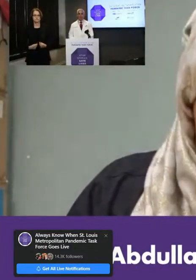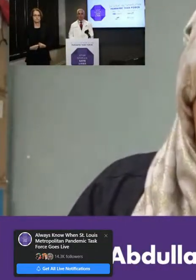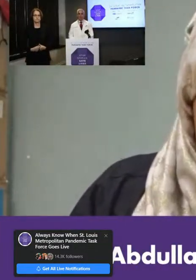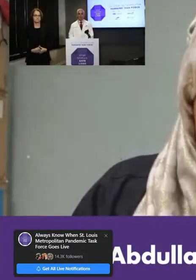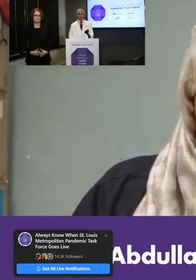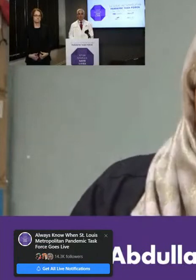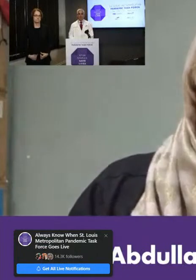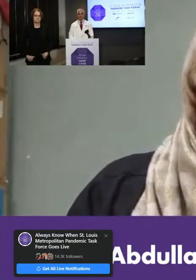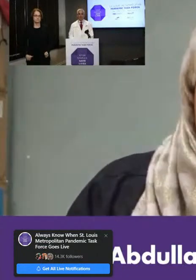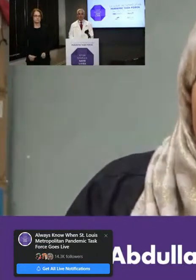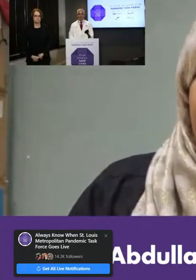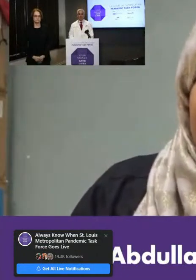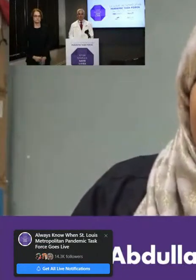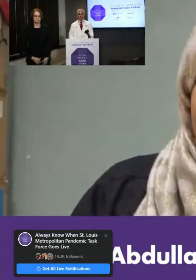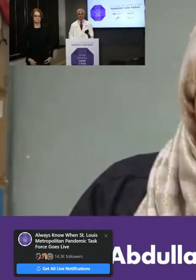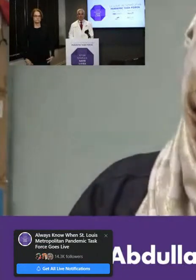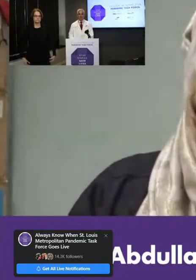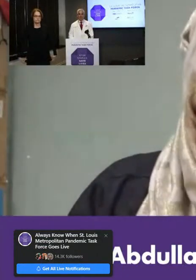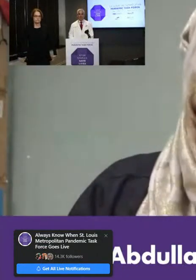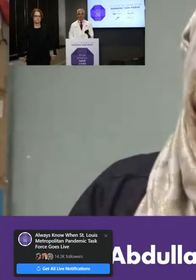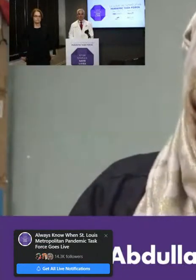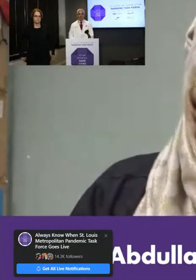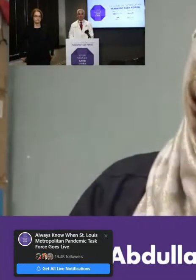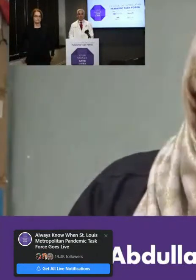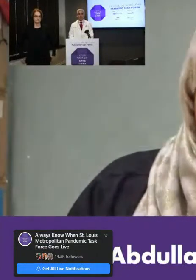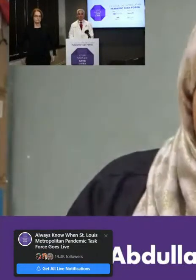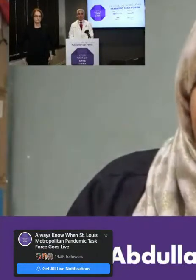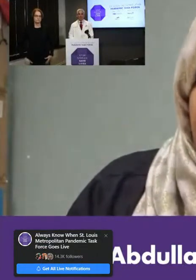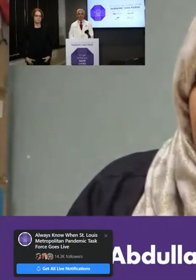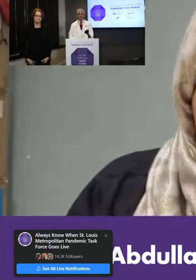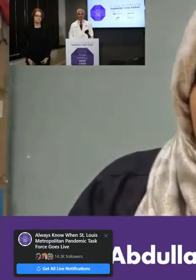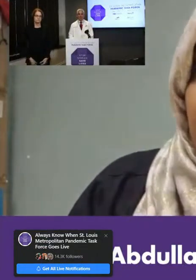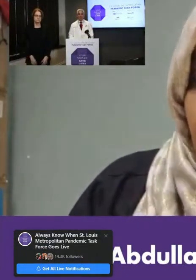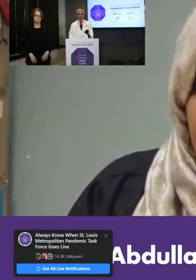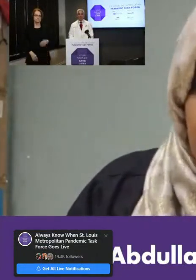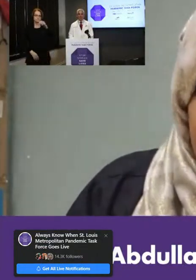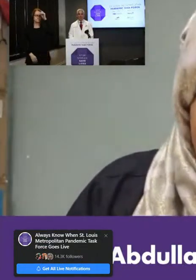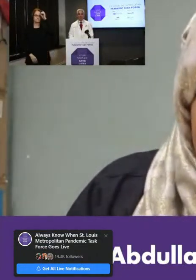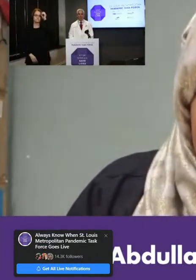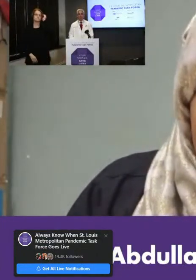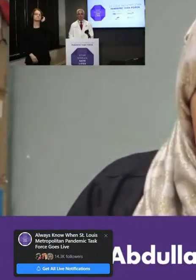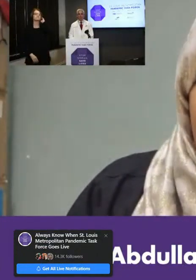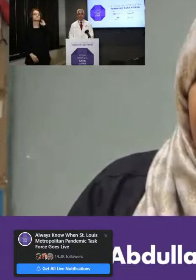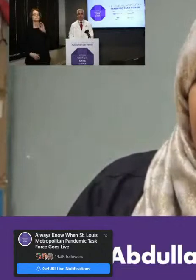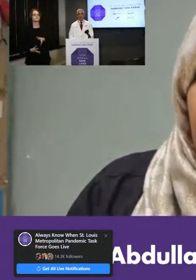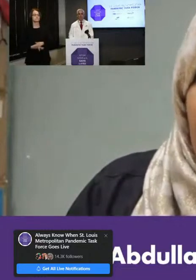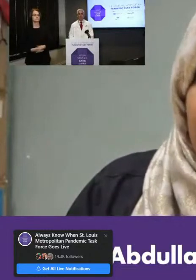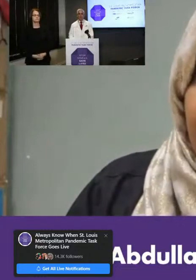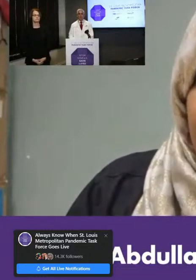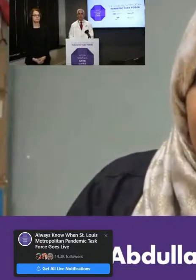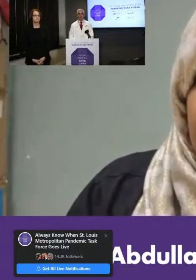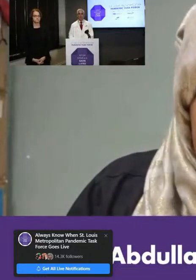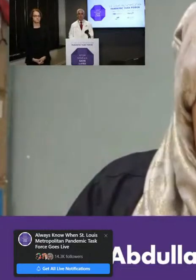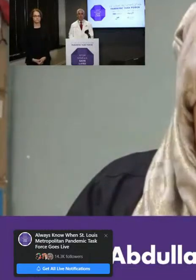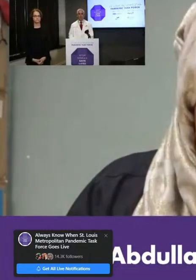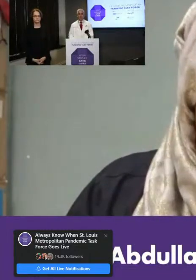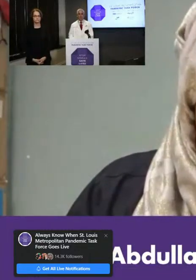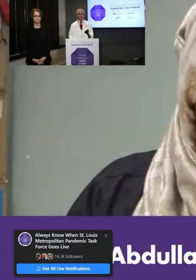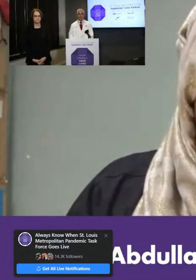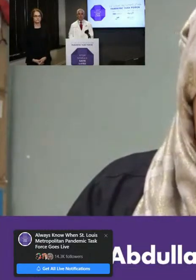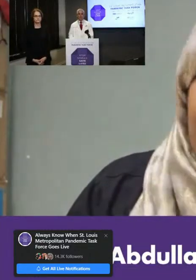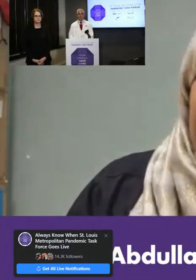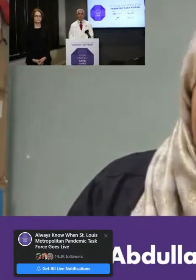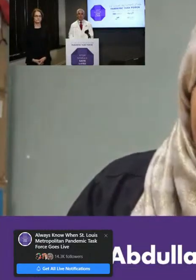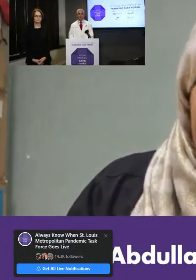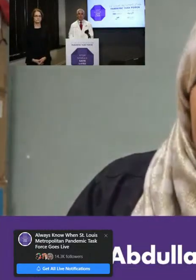that this past year has struck the world in an unprecedented way. There have been a lot of firsts in just this one experience. I remember watching the news daily to